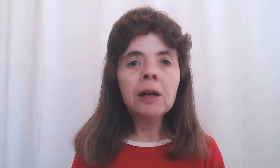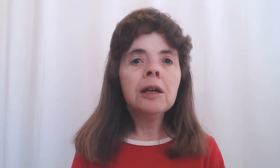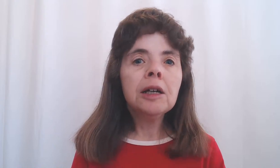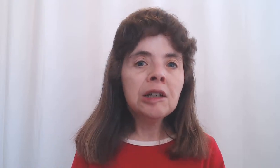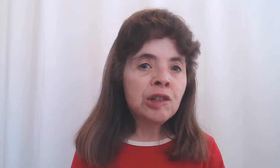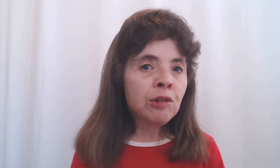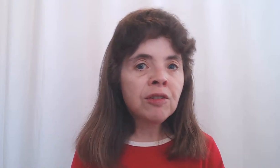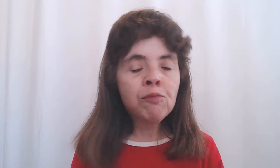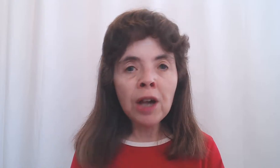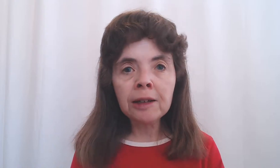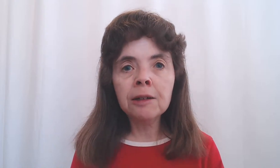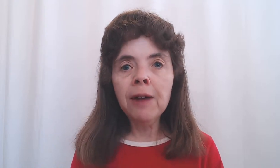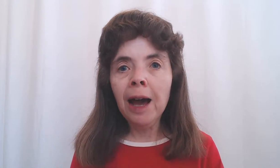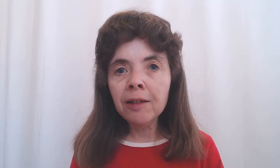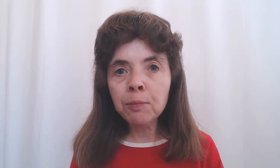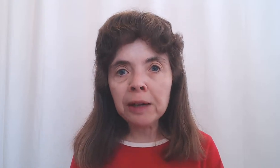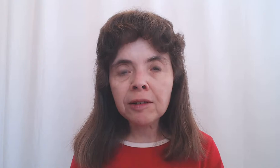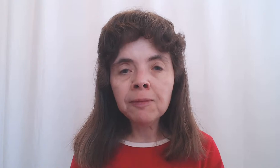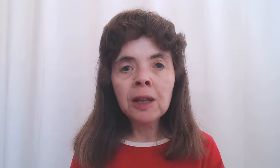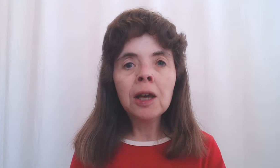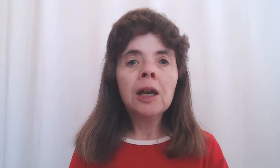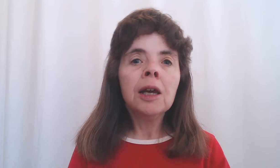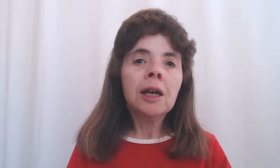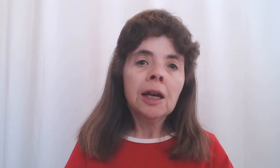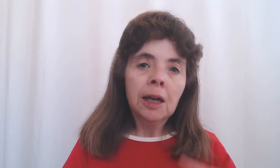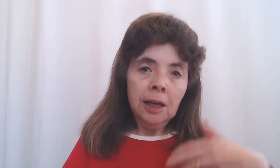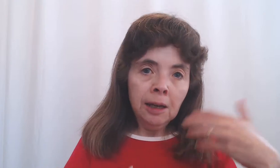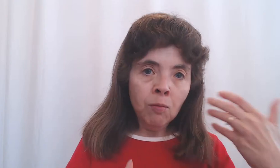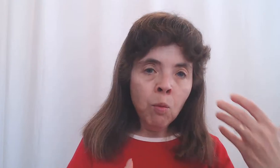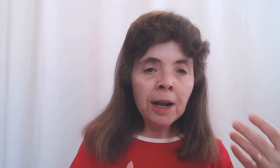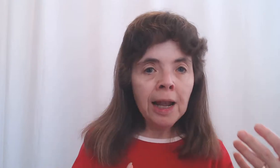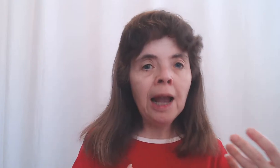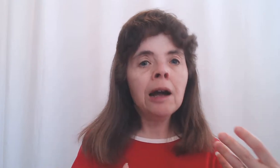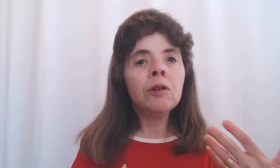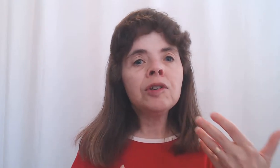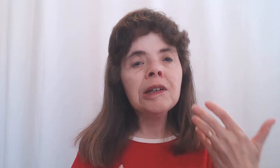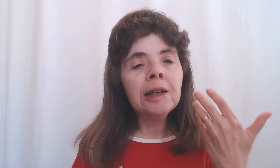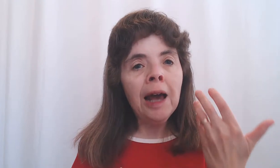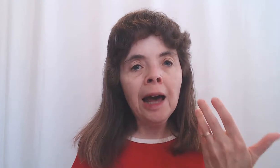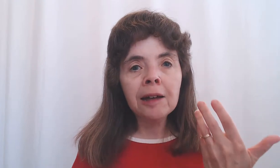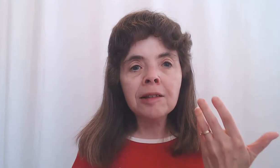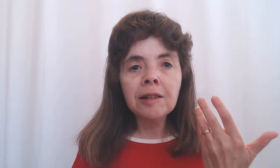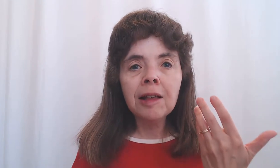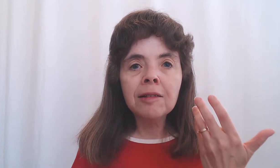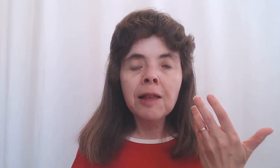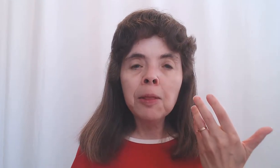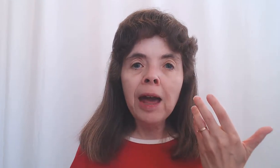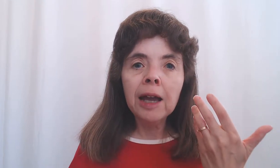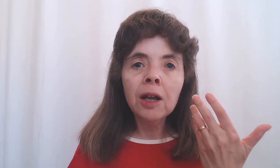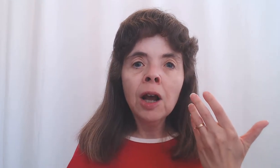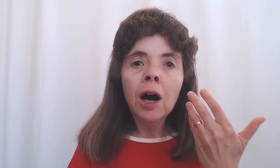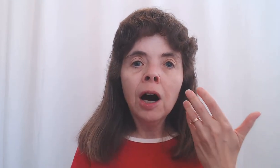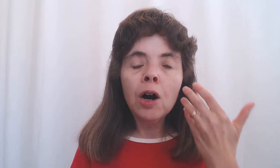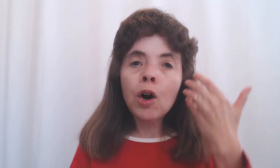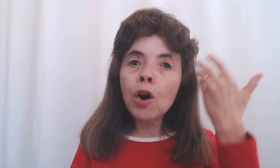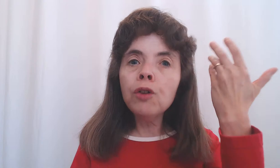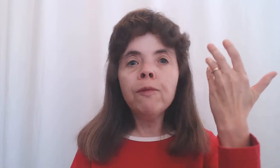intersubjective aspects. In one account, in Acts, it says that they heard the